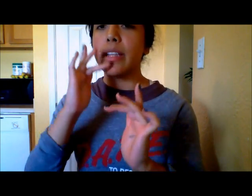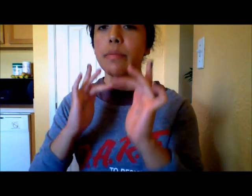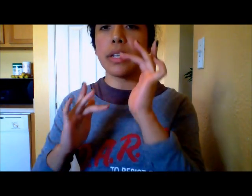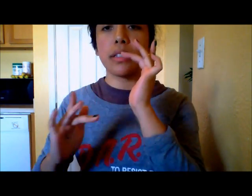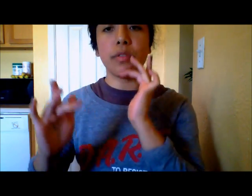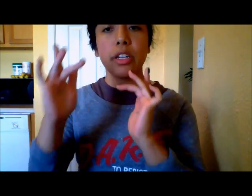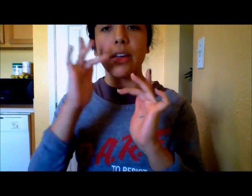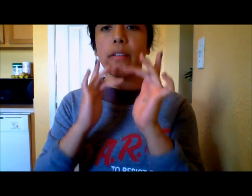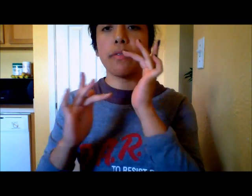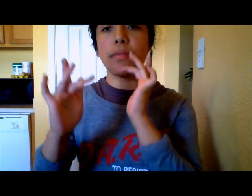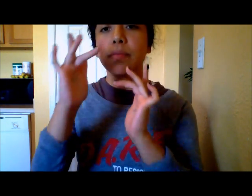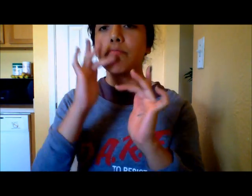the best of what you have.